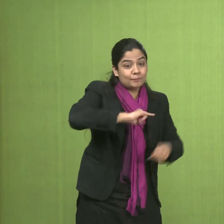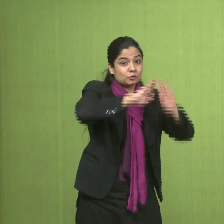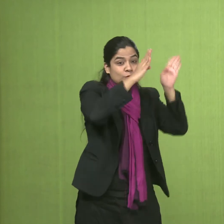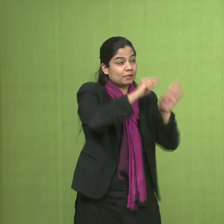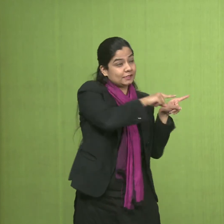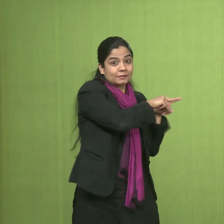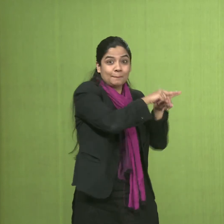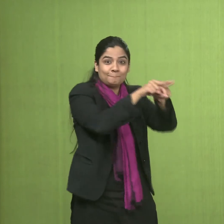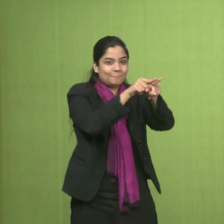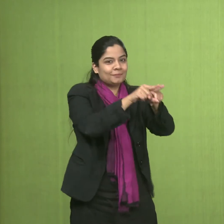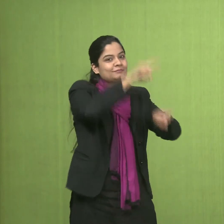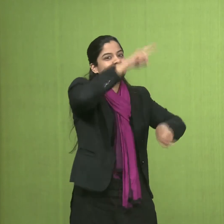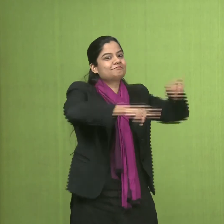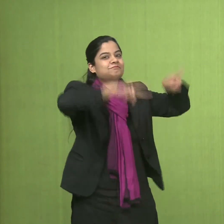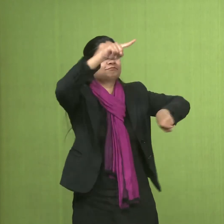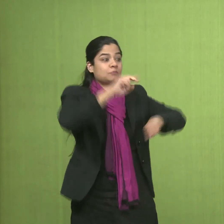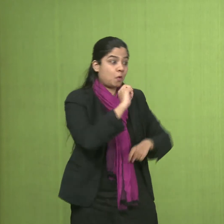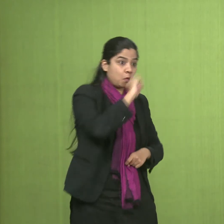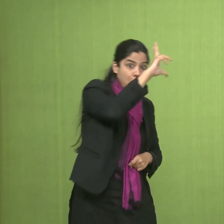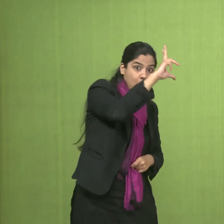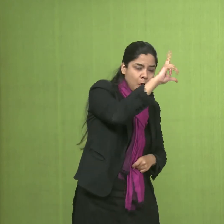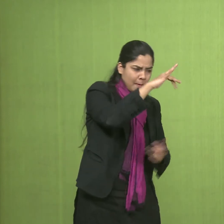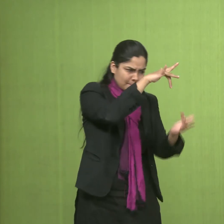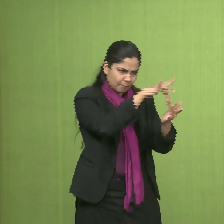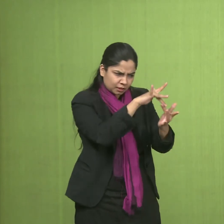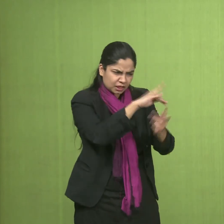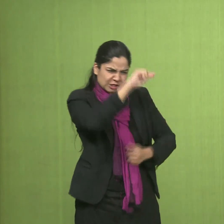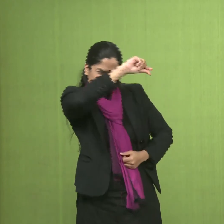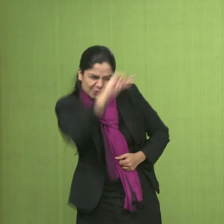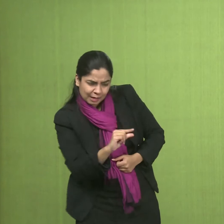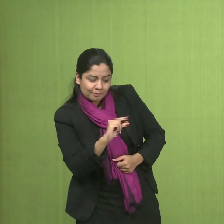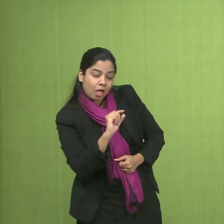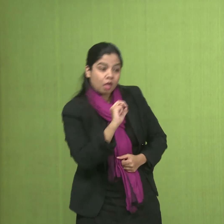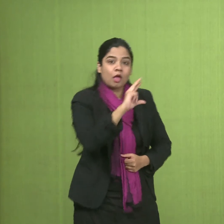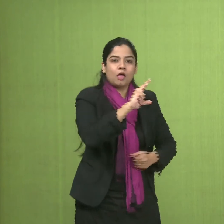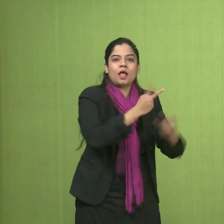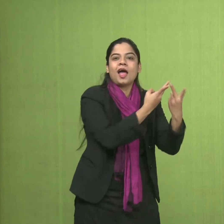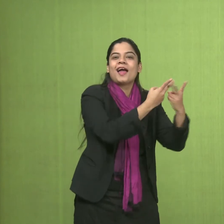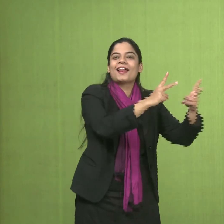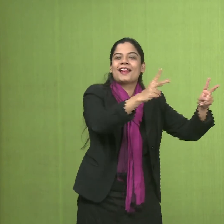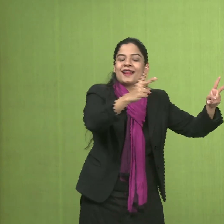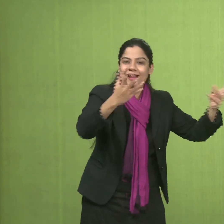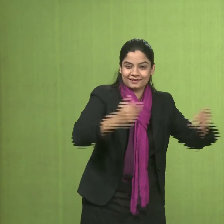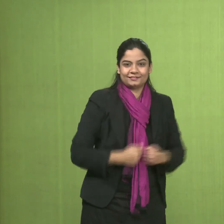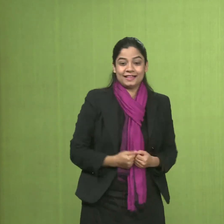the cost of things is not the same. Some things are expensive, some are cheaper and some are moderate.